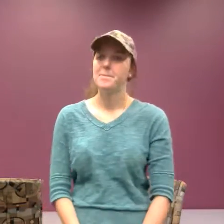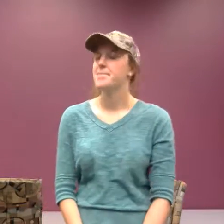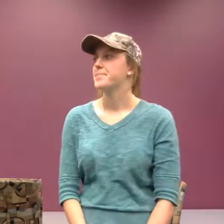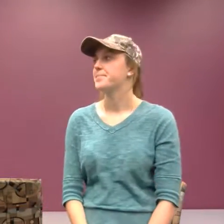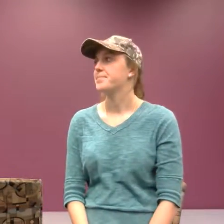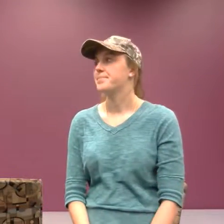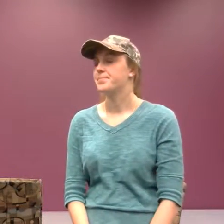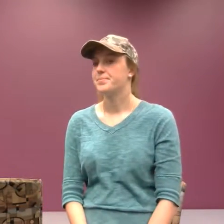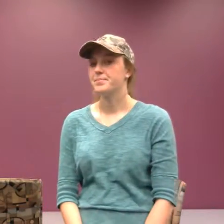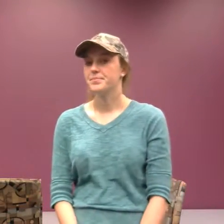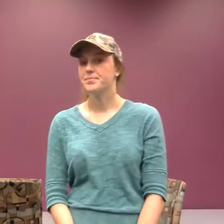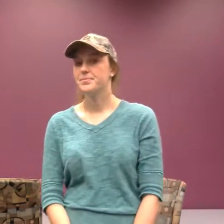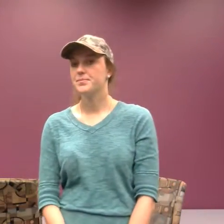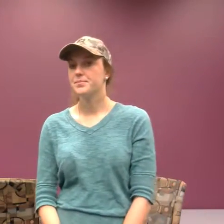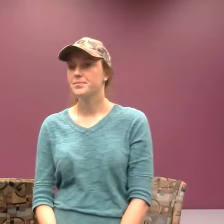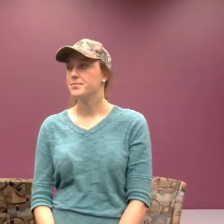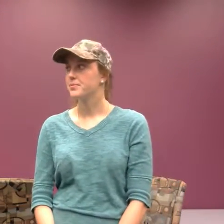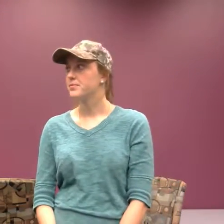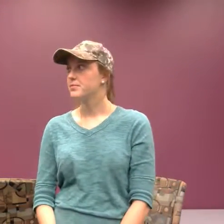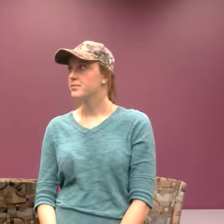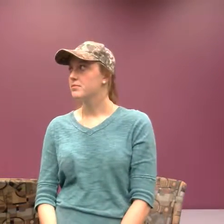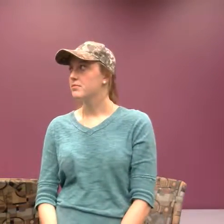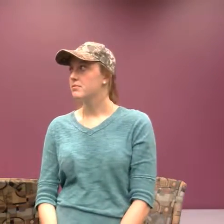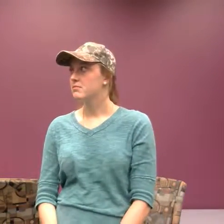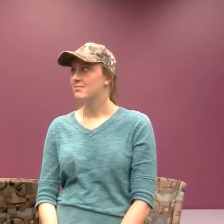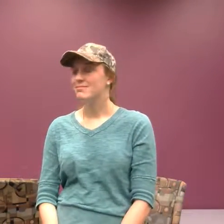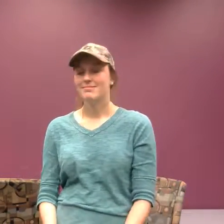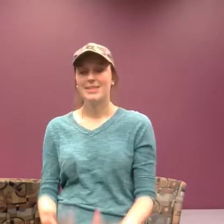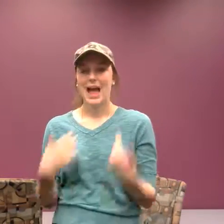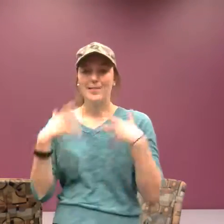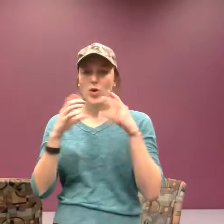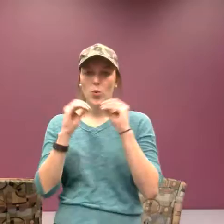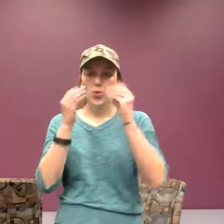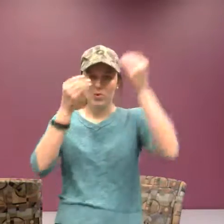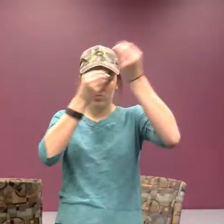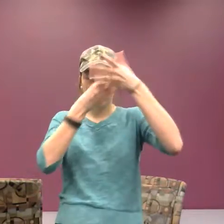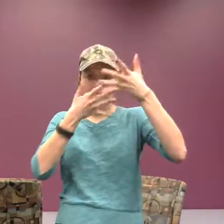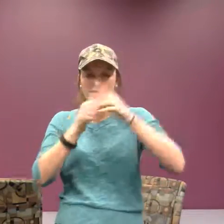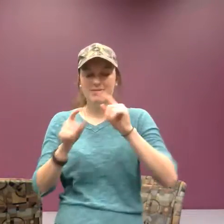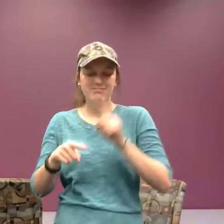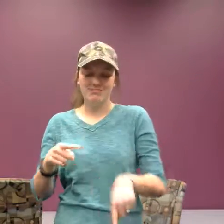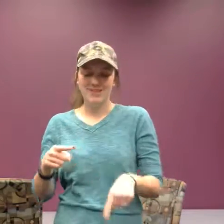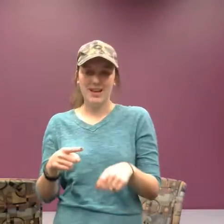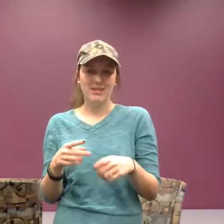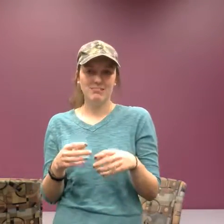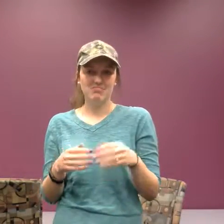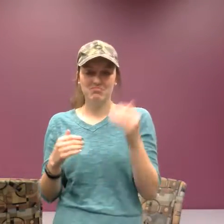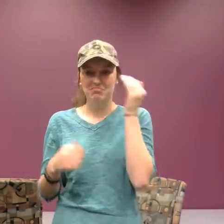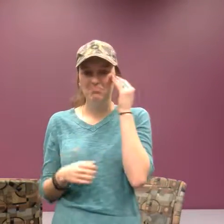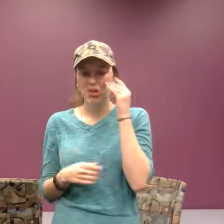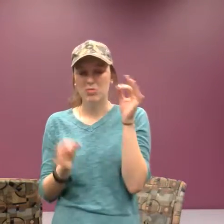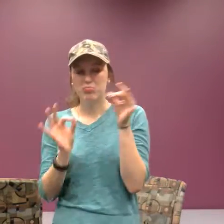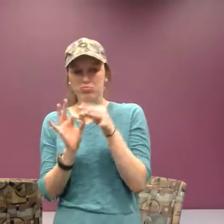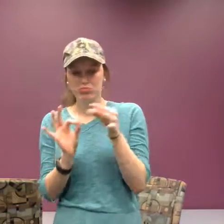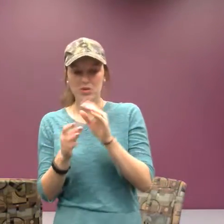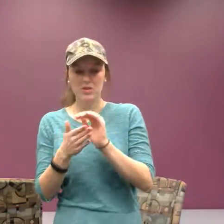book. And again, they didn't give us any more information, so we can't find out exactly what the book in the case will